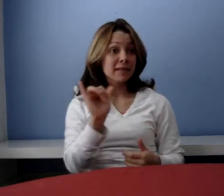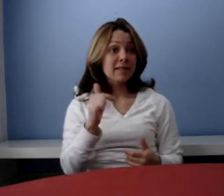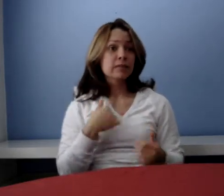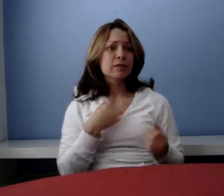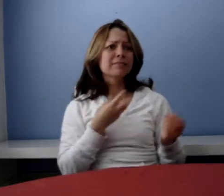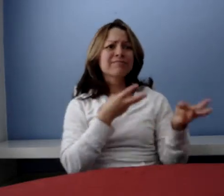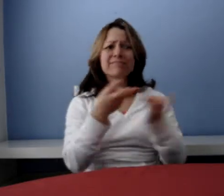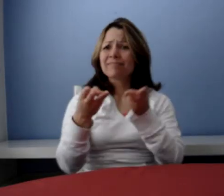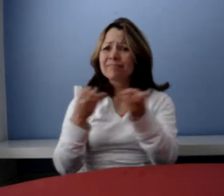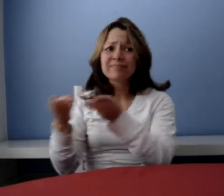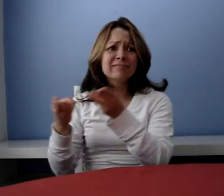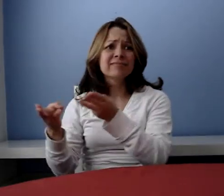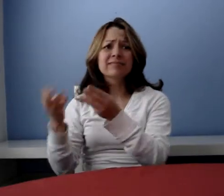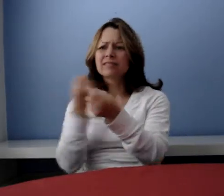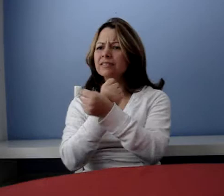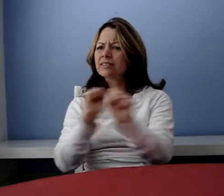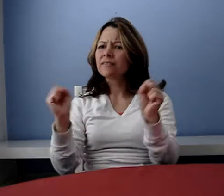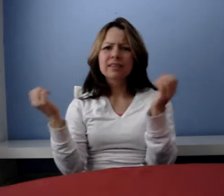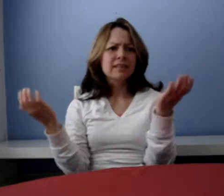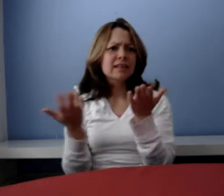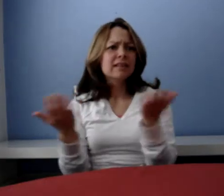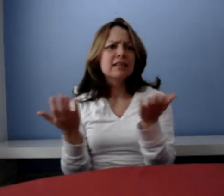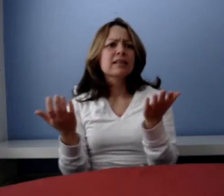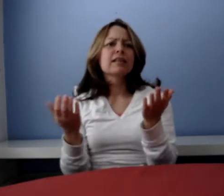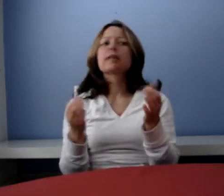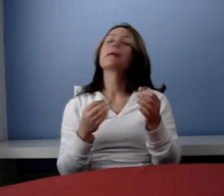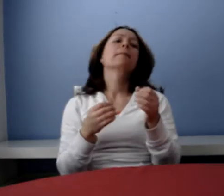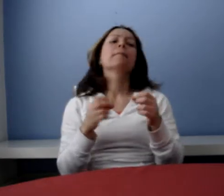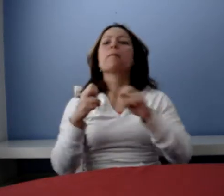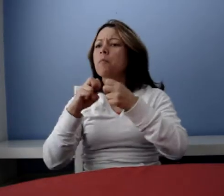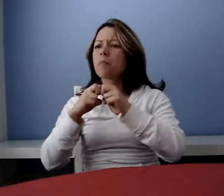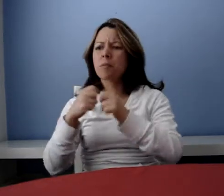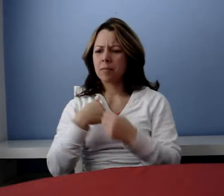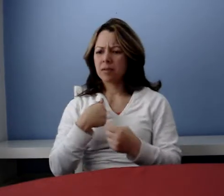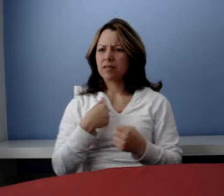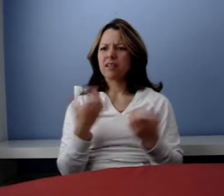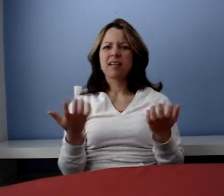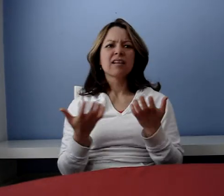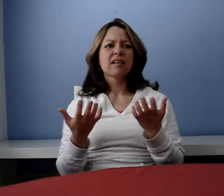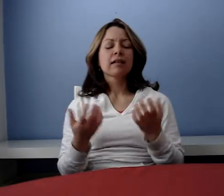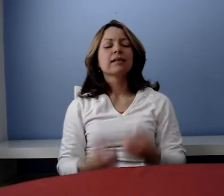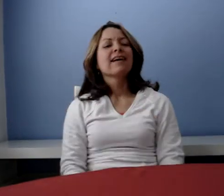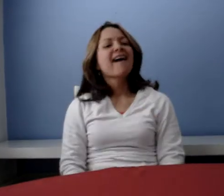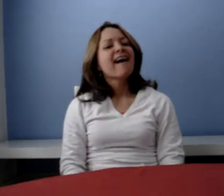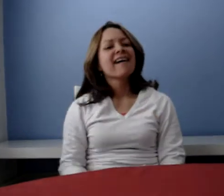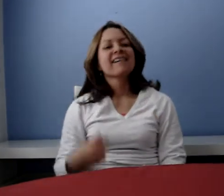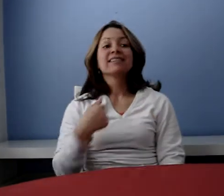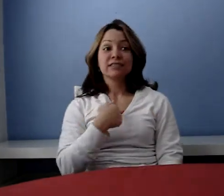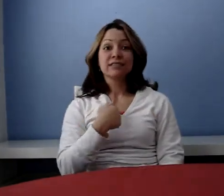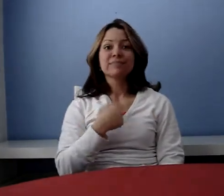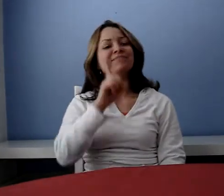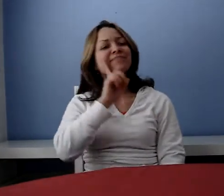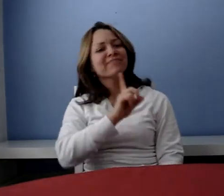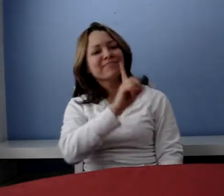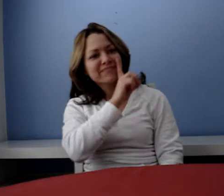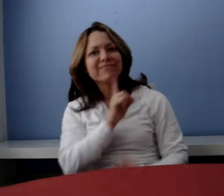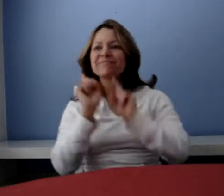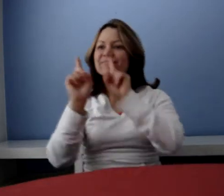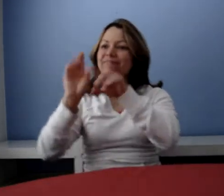juice. Which one is your cup? This one? Yep. Okay, here you go. I'm